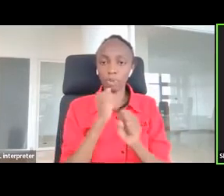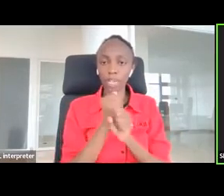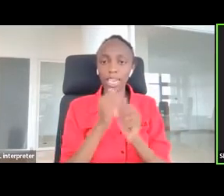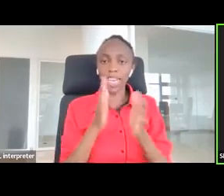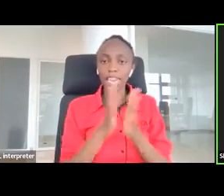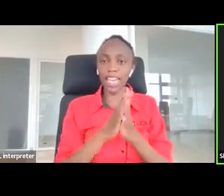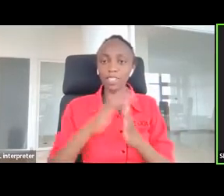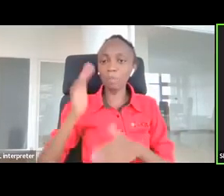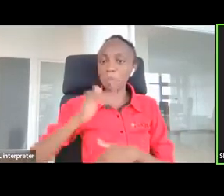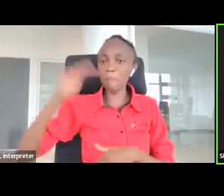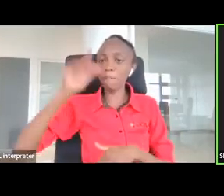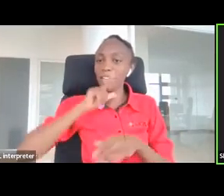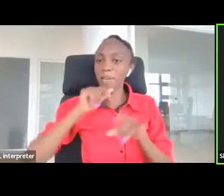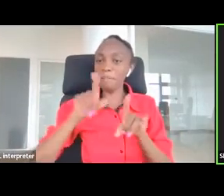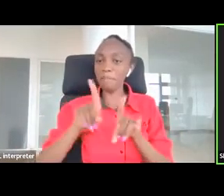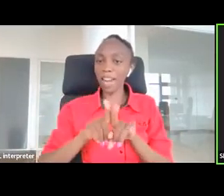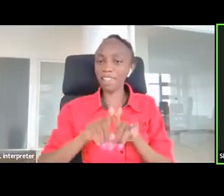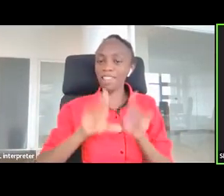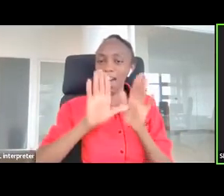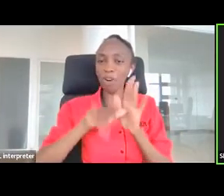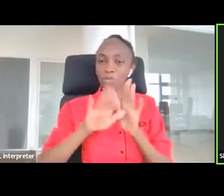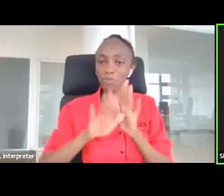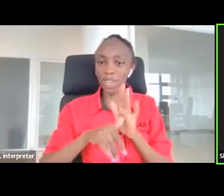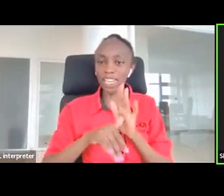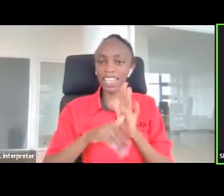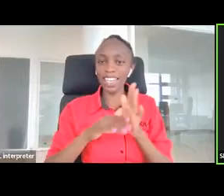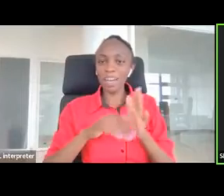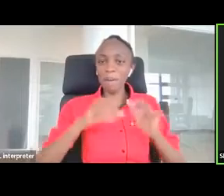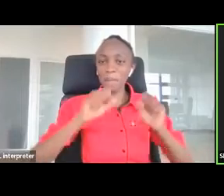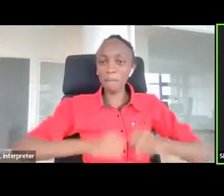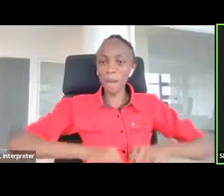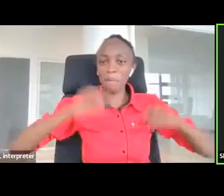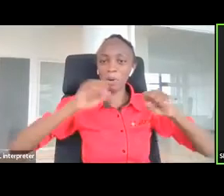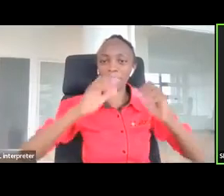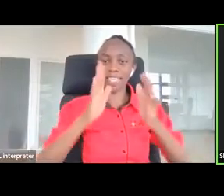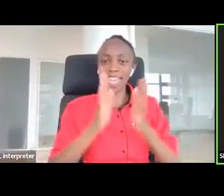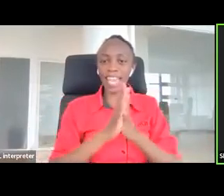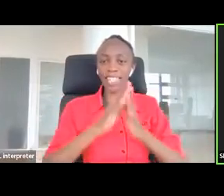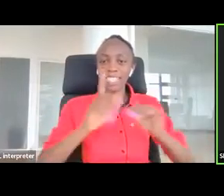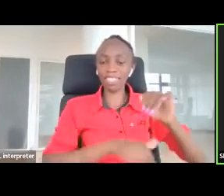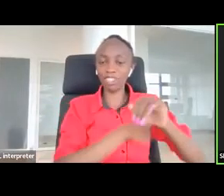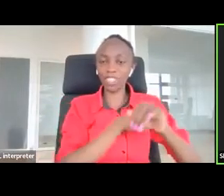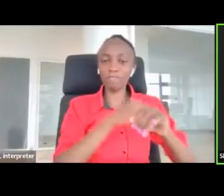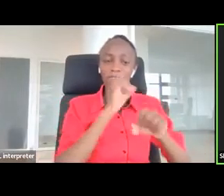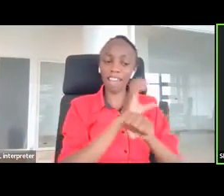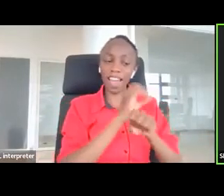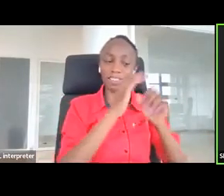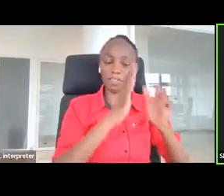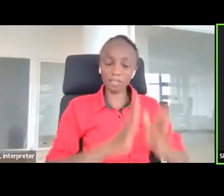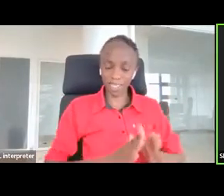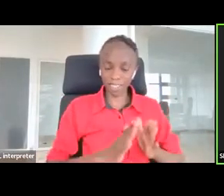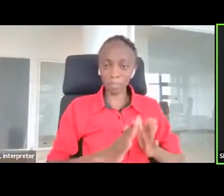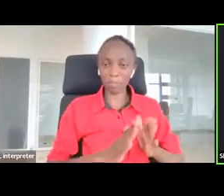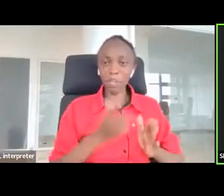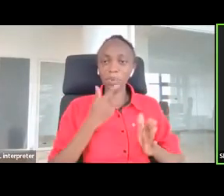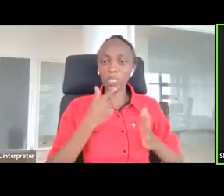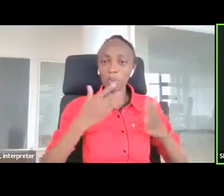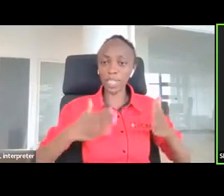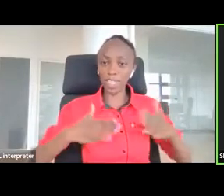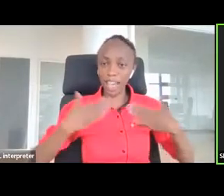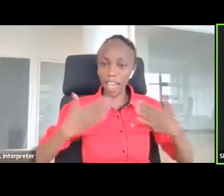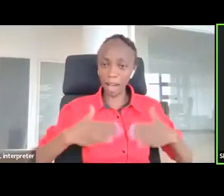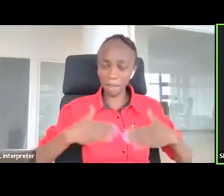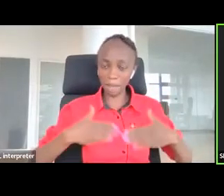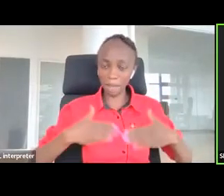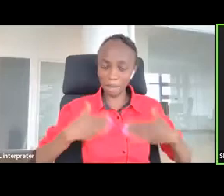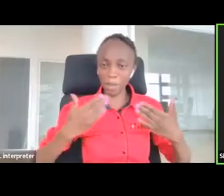Will, my big brother, my boss, my chief advisor, we want to say that we are happy for the work that is going on.